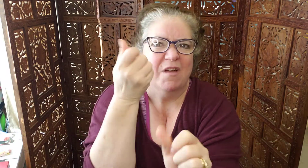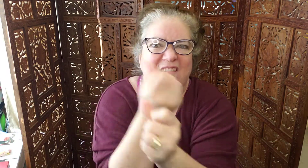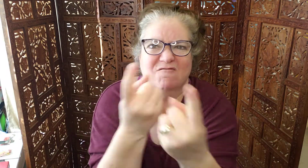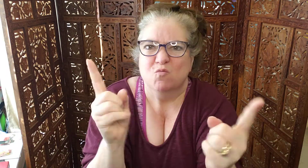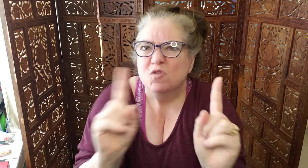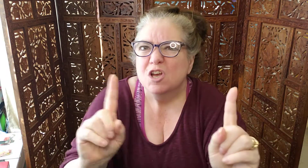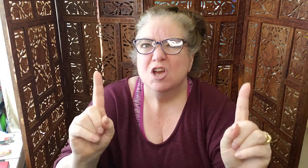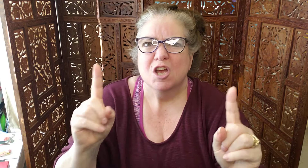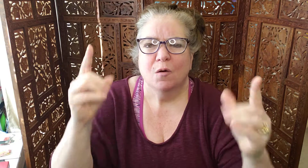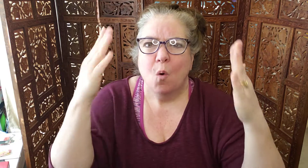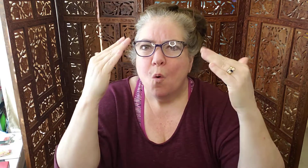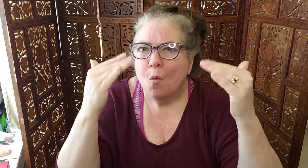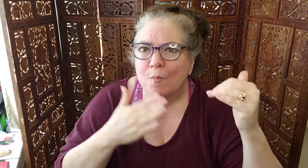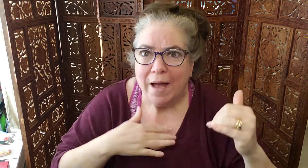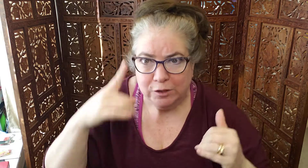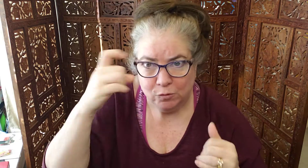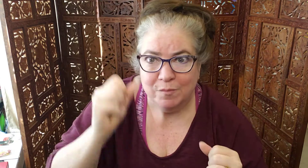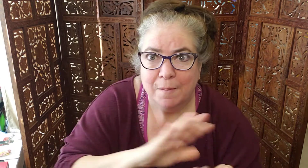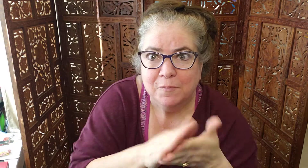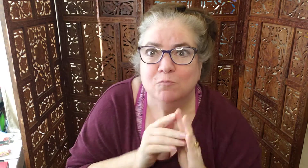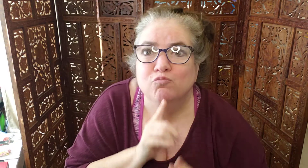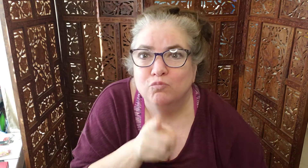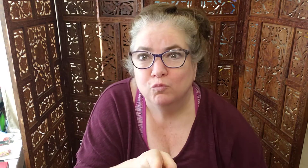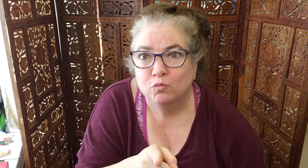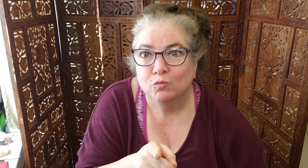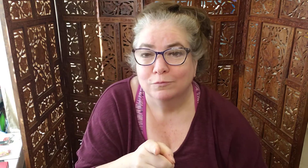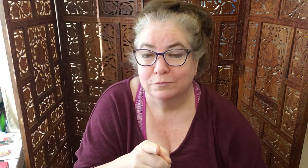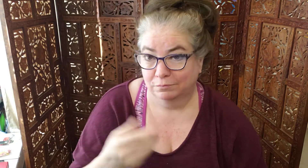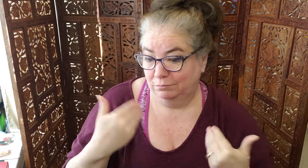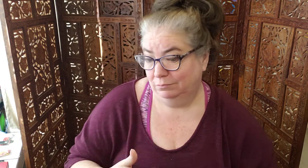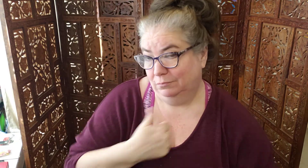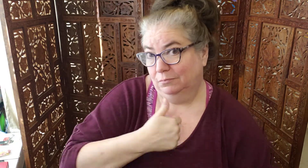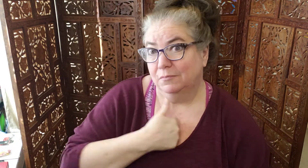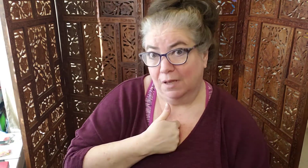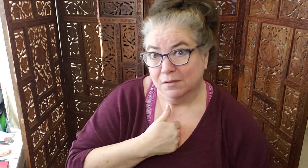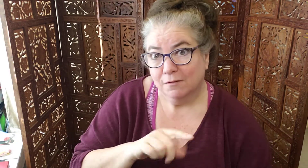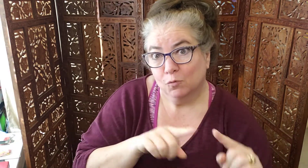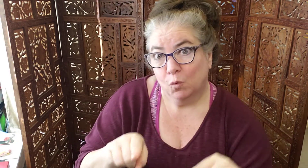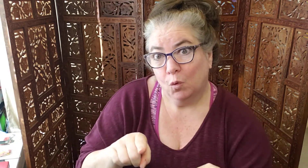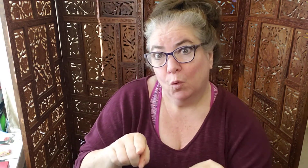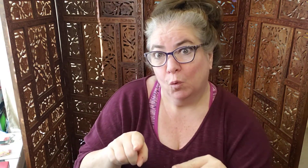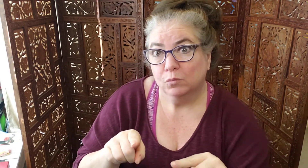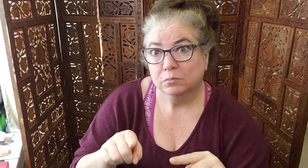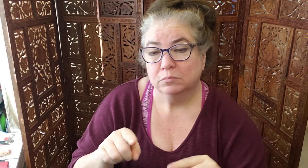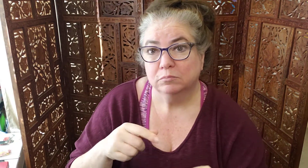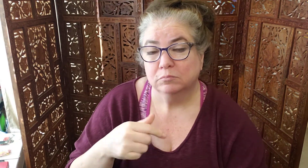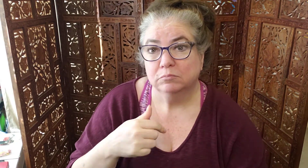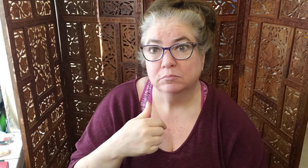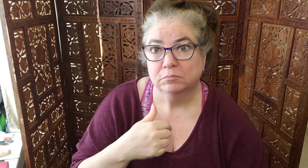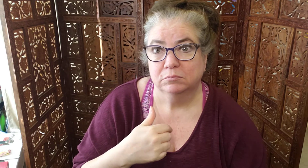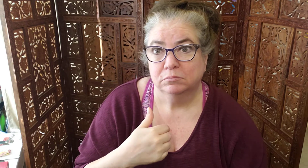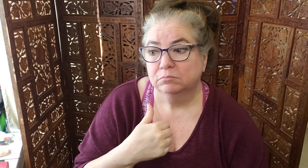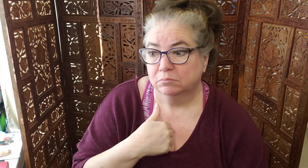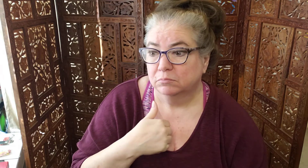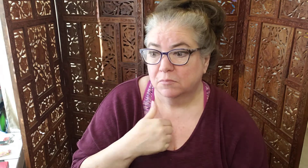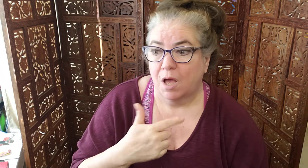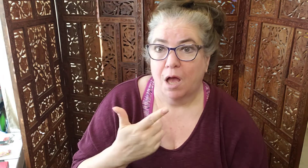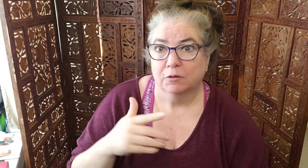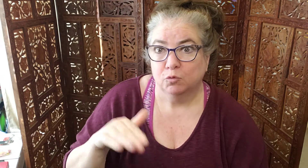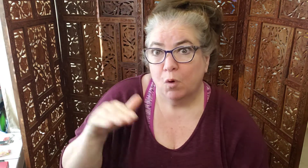come true. I was one of those dreamers. I made that journey here to New York City. I made my living